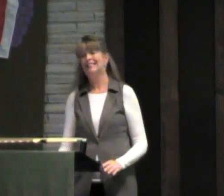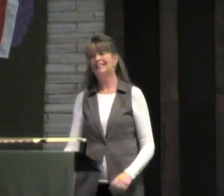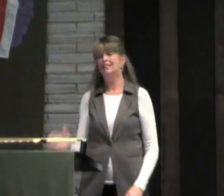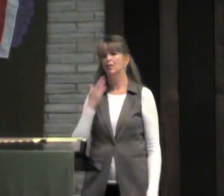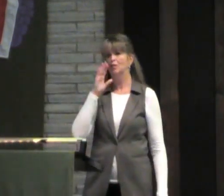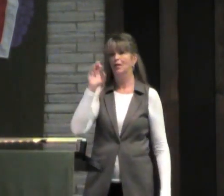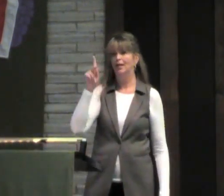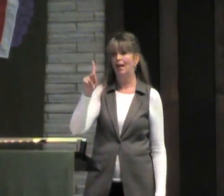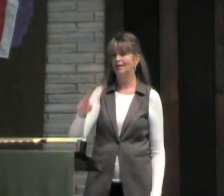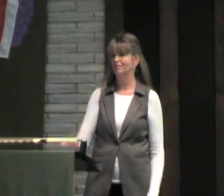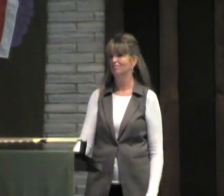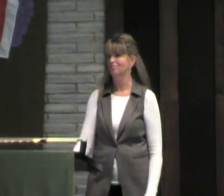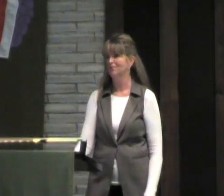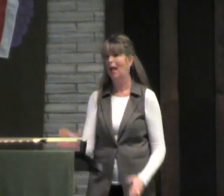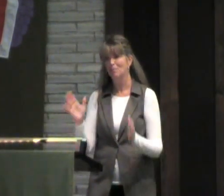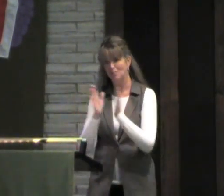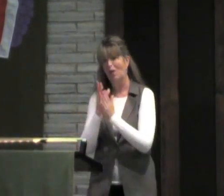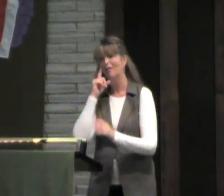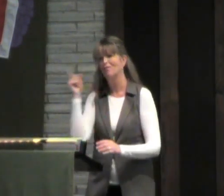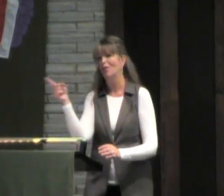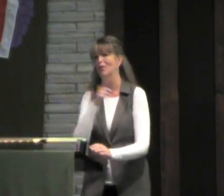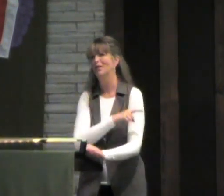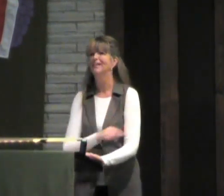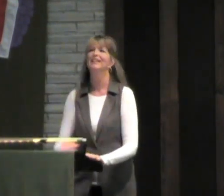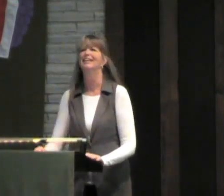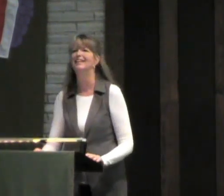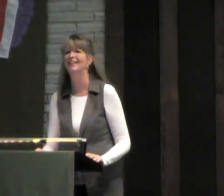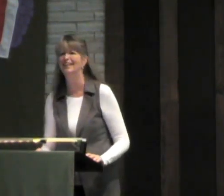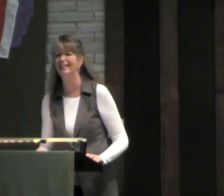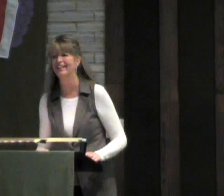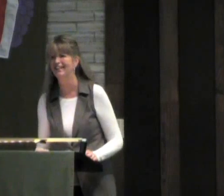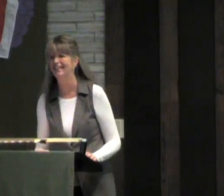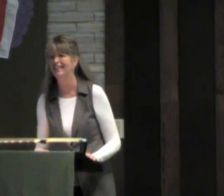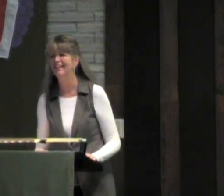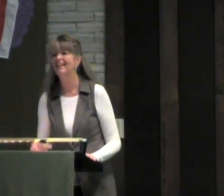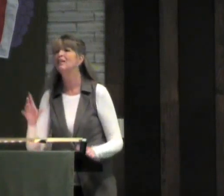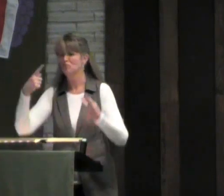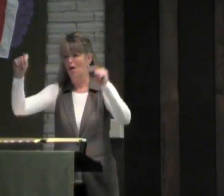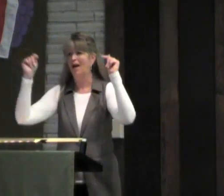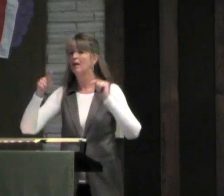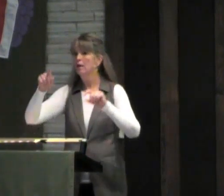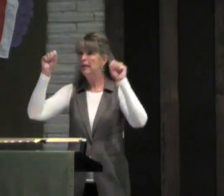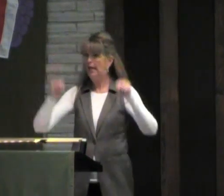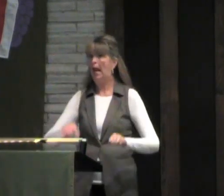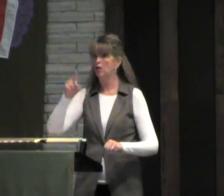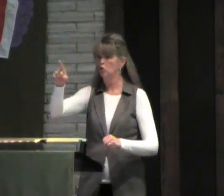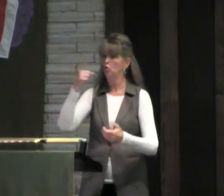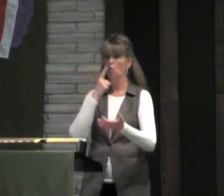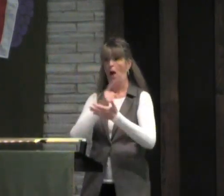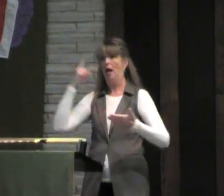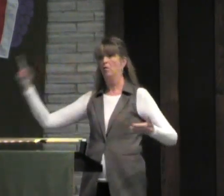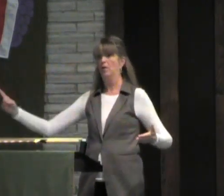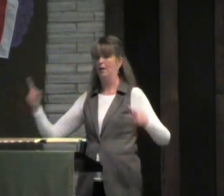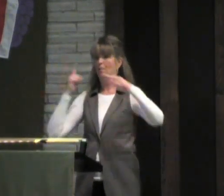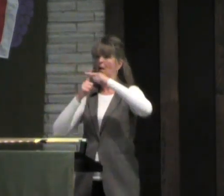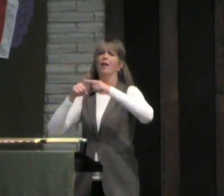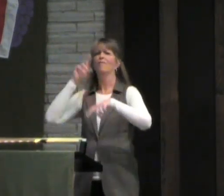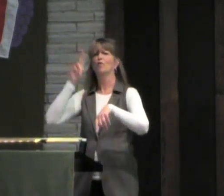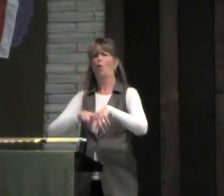I can't challenge myself for 1 week. Good luck. I'll pray for you. You want to try it for 1 week? Try it. You can.